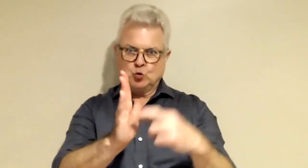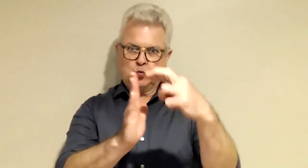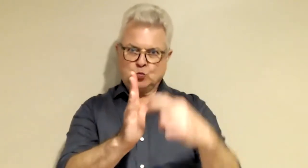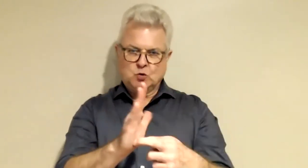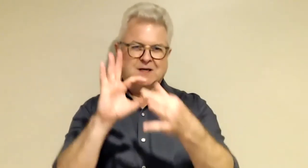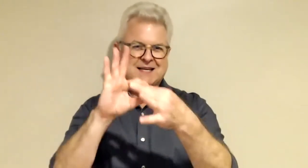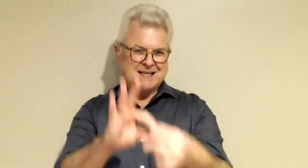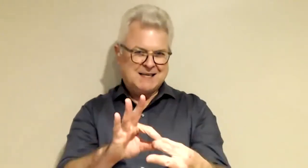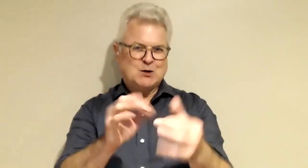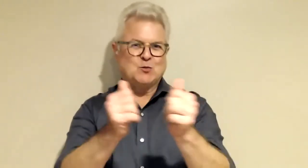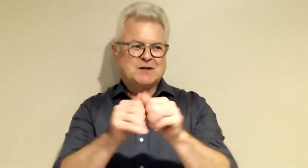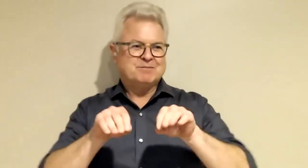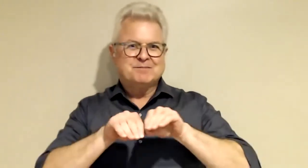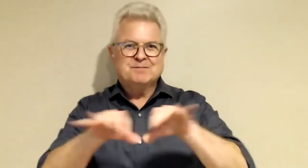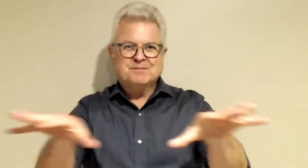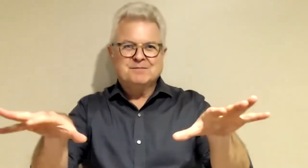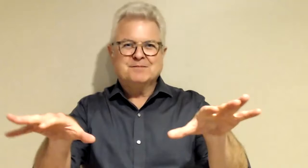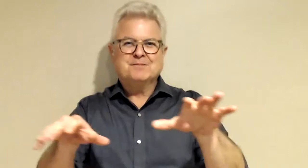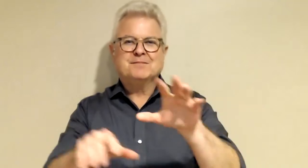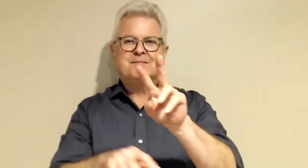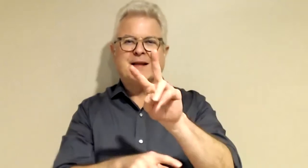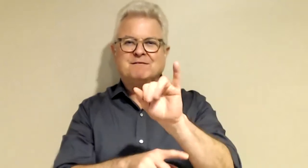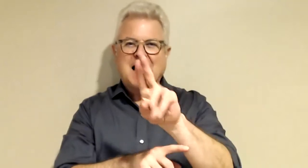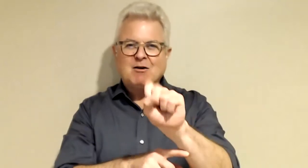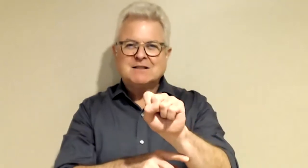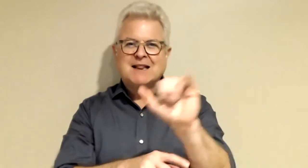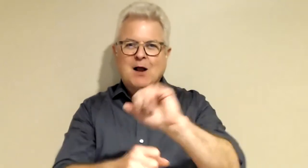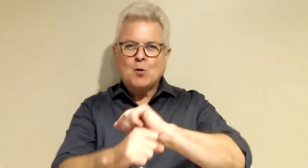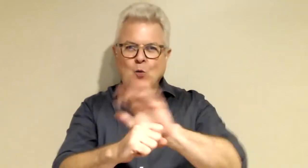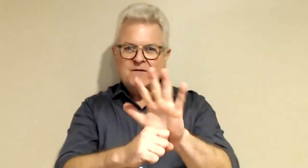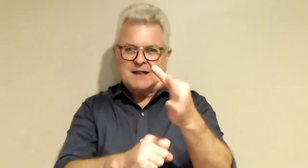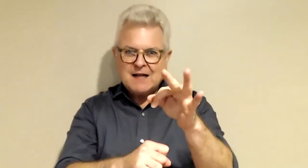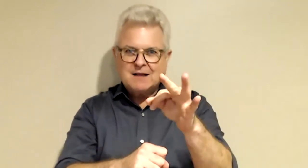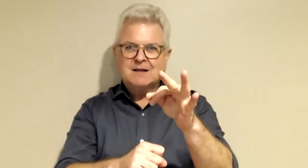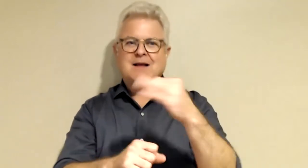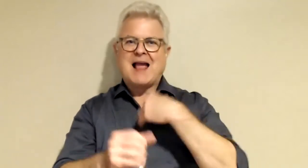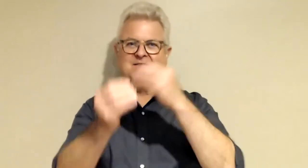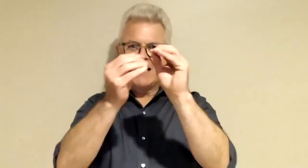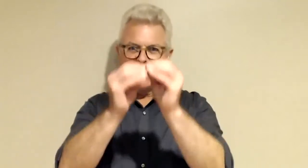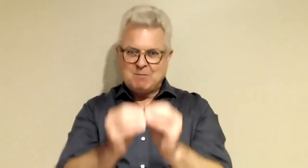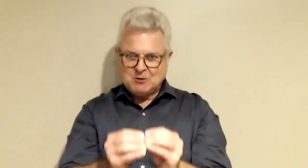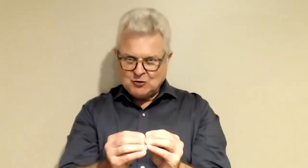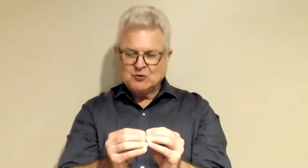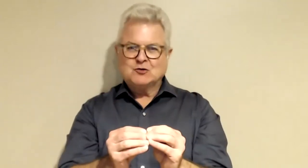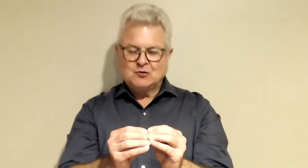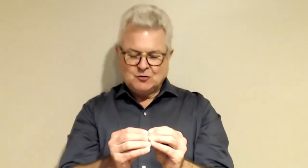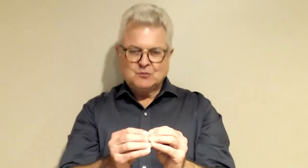Now we are following the CDC guidelines in terms of the spread of the virus of COVID-19 with